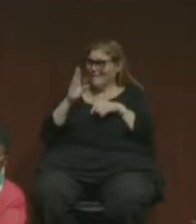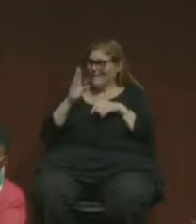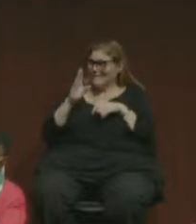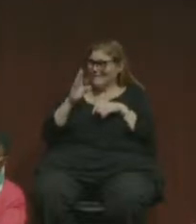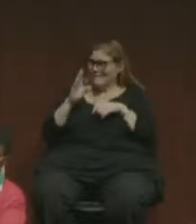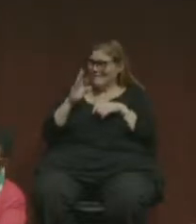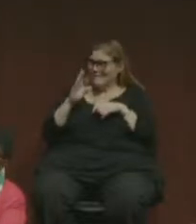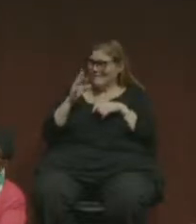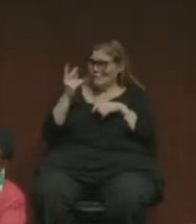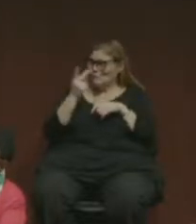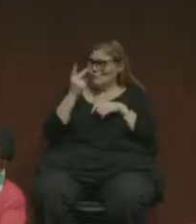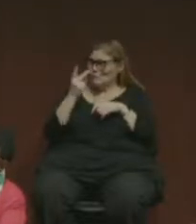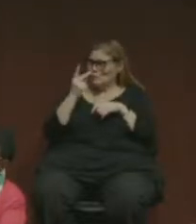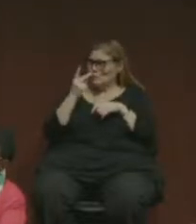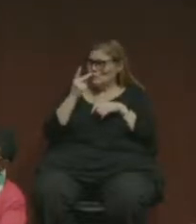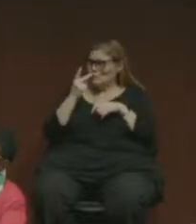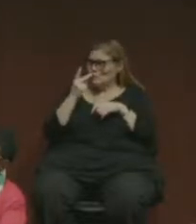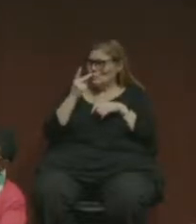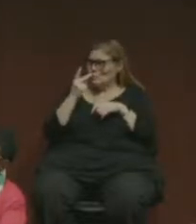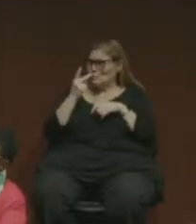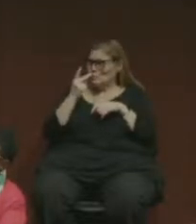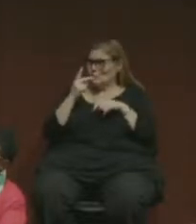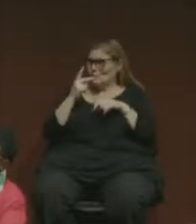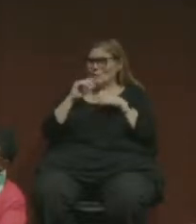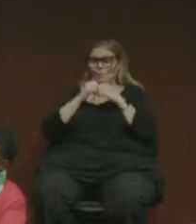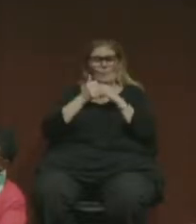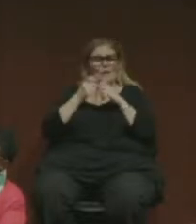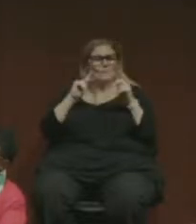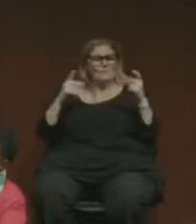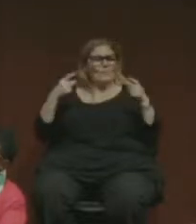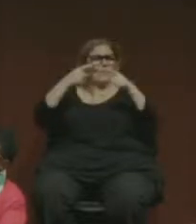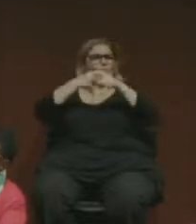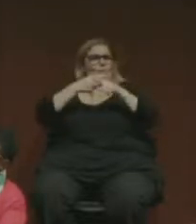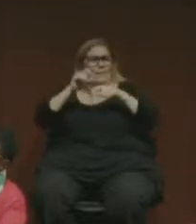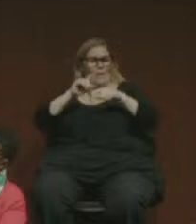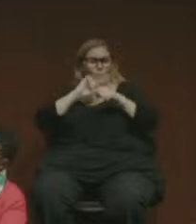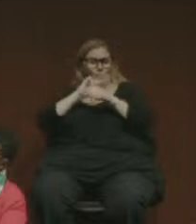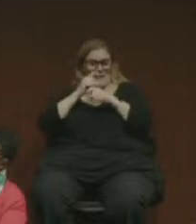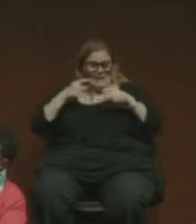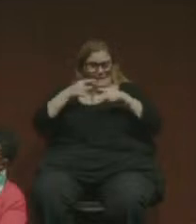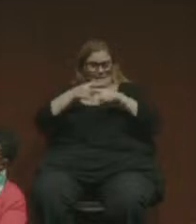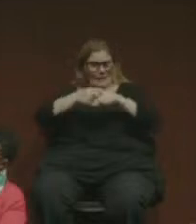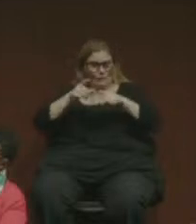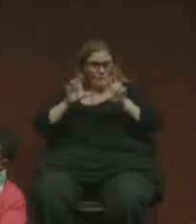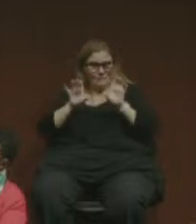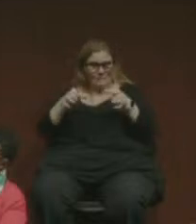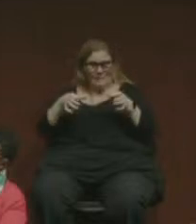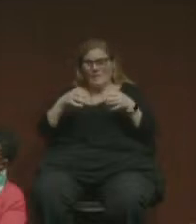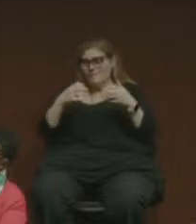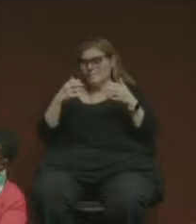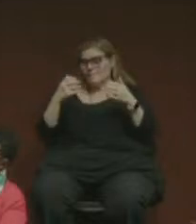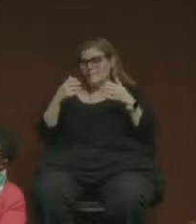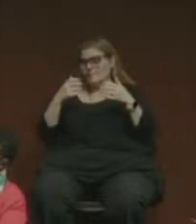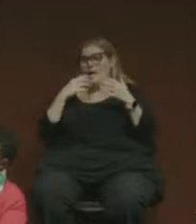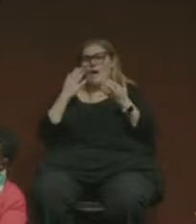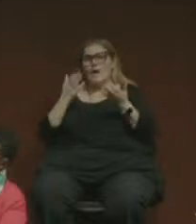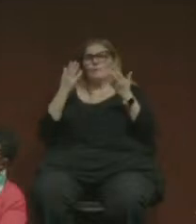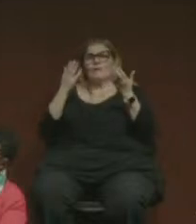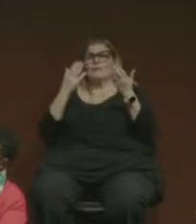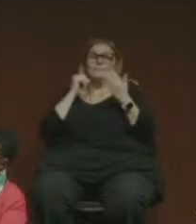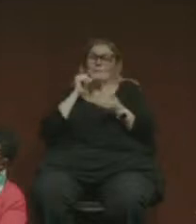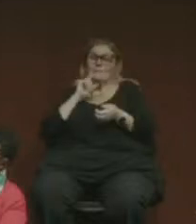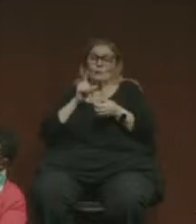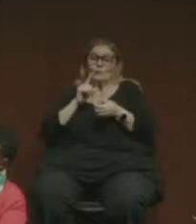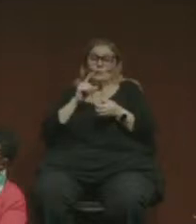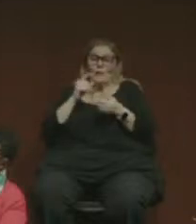where will those two sets of, yeah, of constituents cross? Will there be intersections between that? I raise it because I'm not